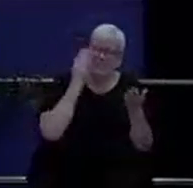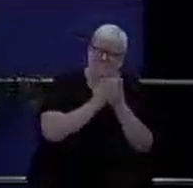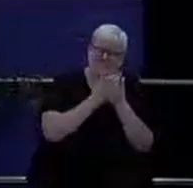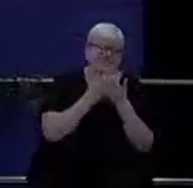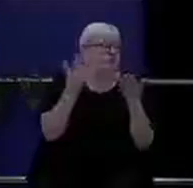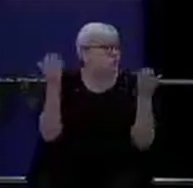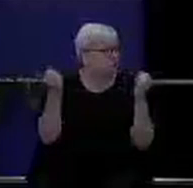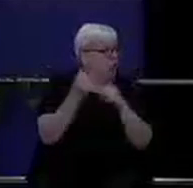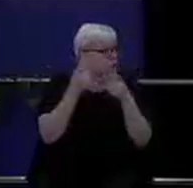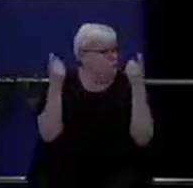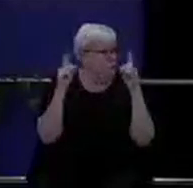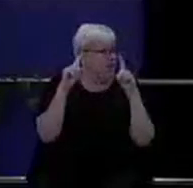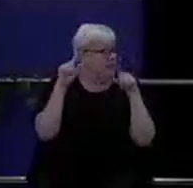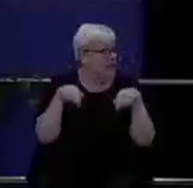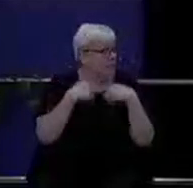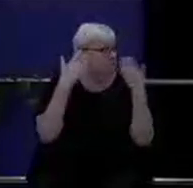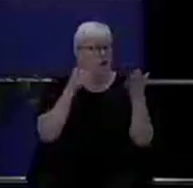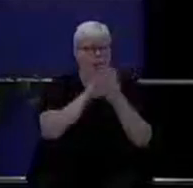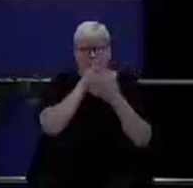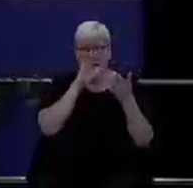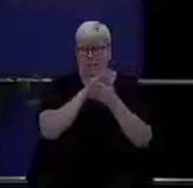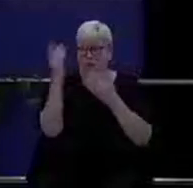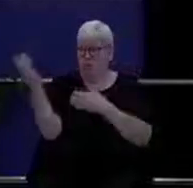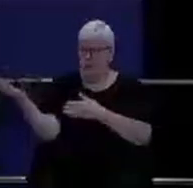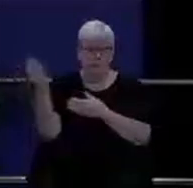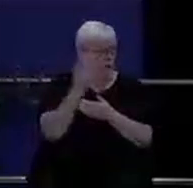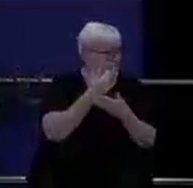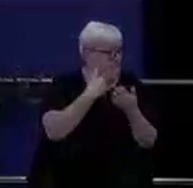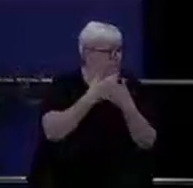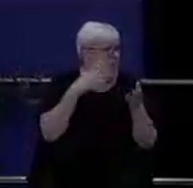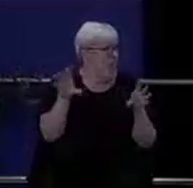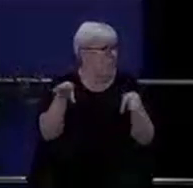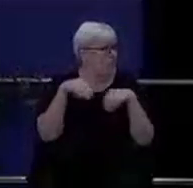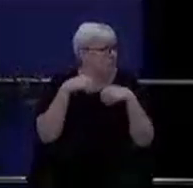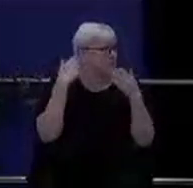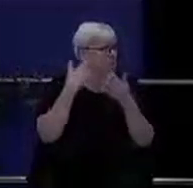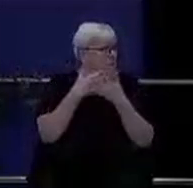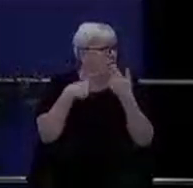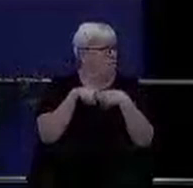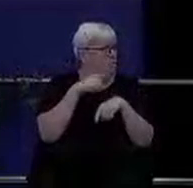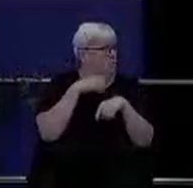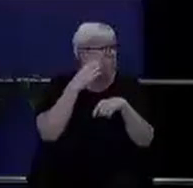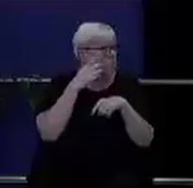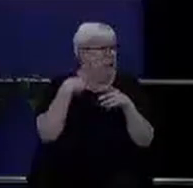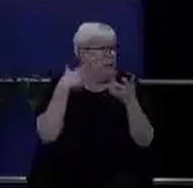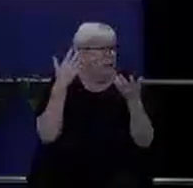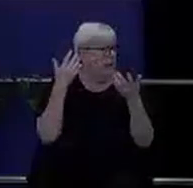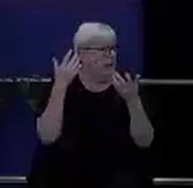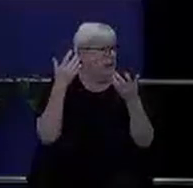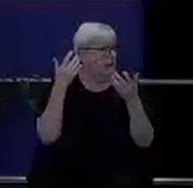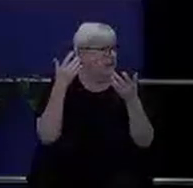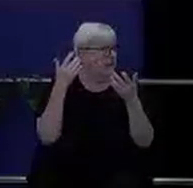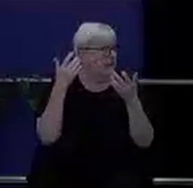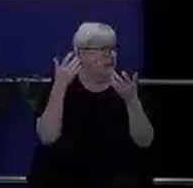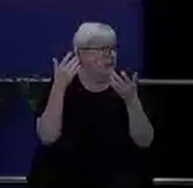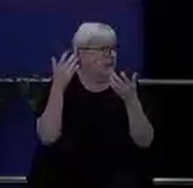So what we're going to do is, I don't know if you're happy to come up on the stage and receive these. And then what we'll do is when, you